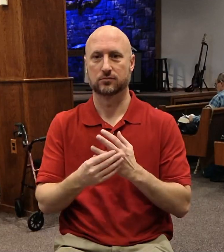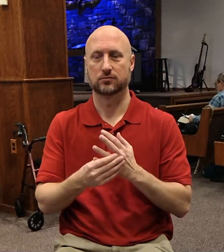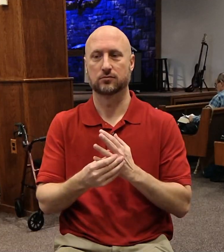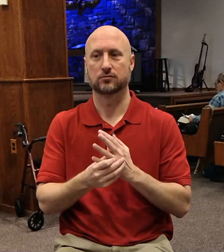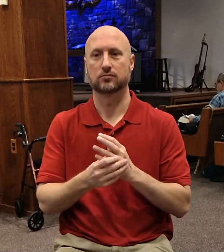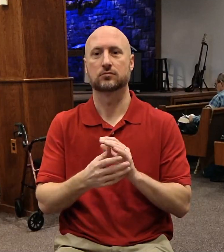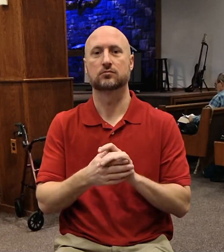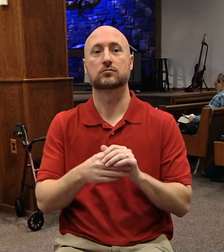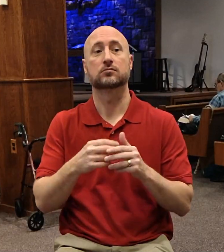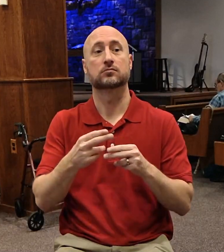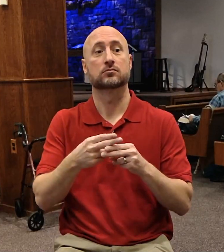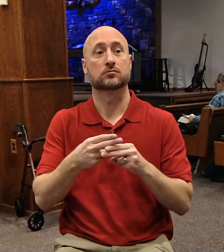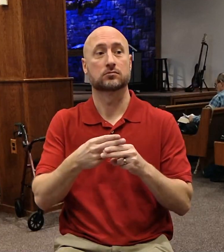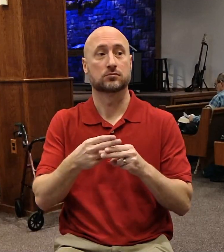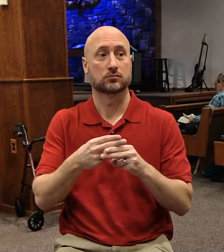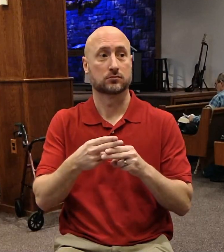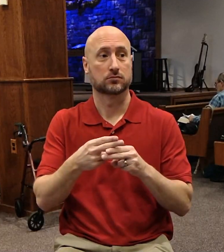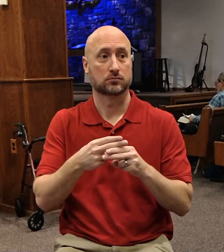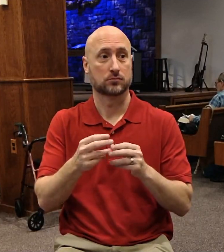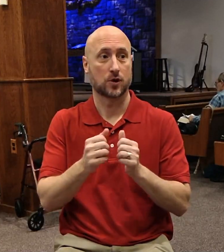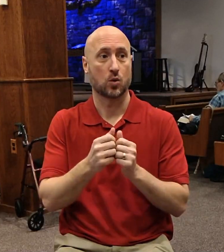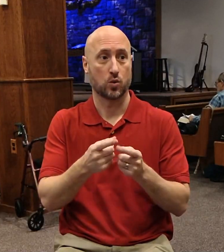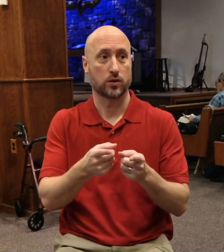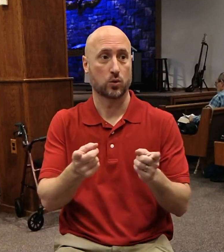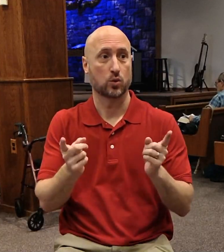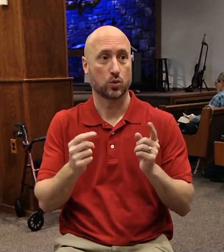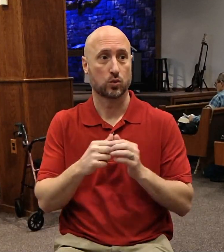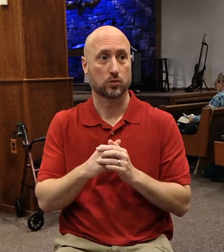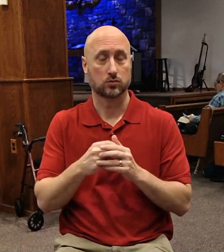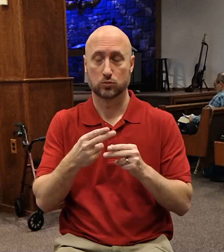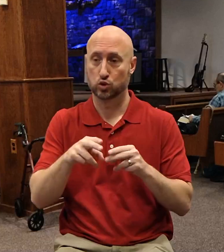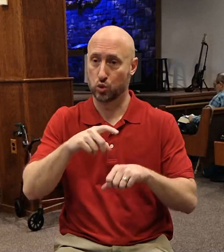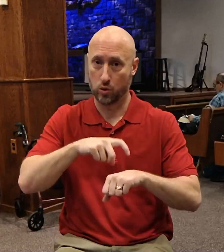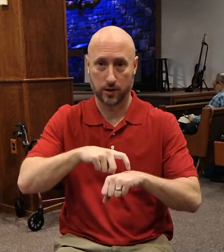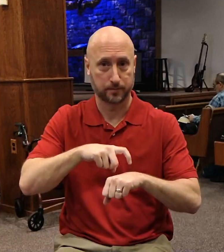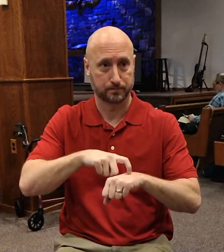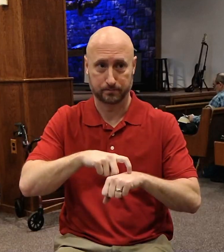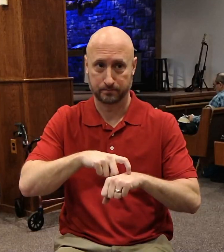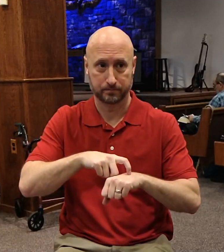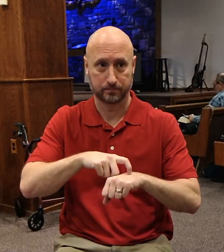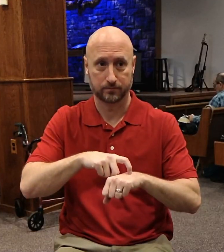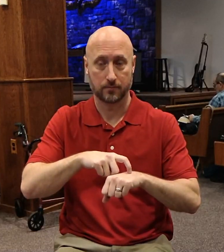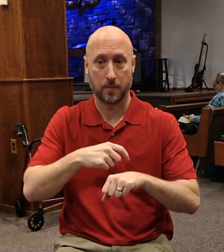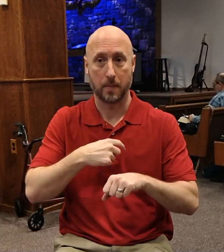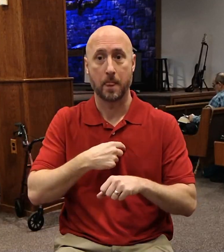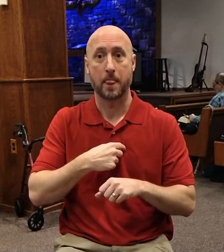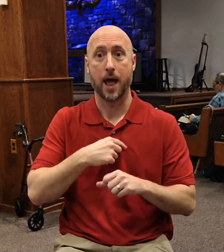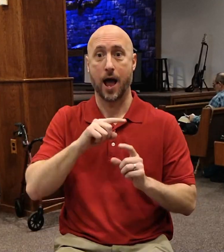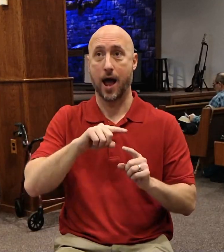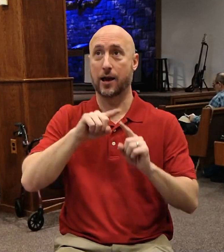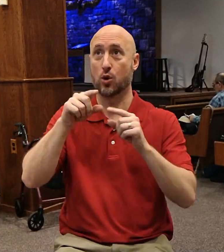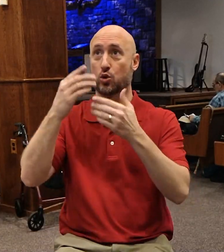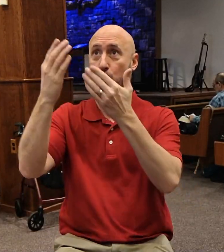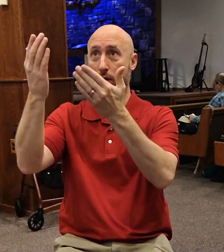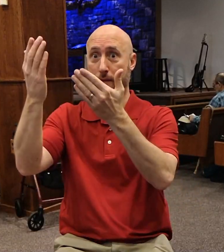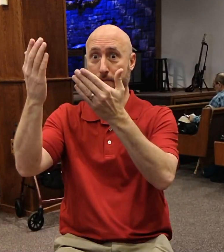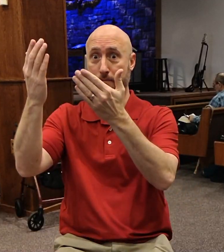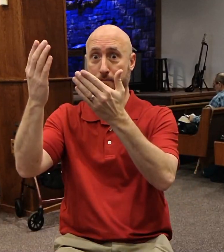yet a little while am I with you. And I go to him that sent me.